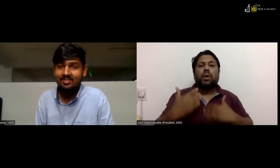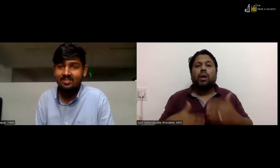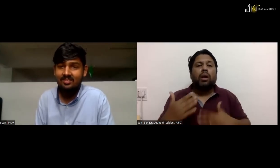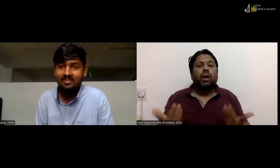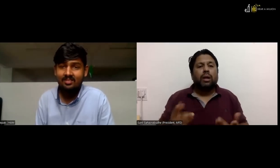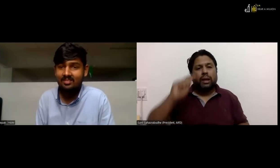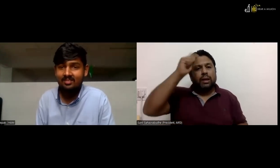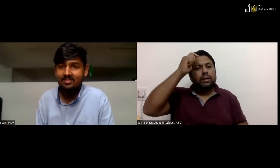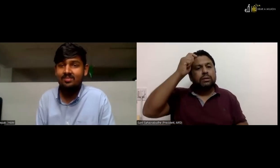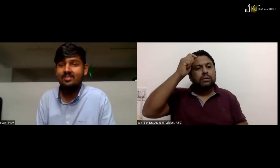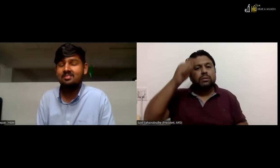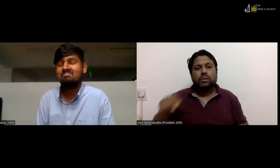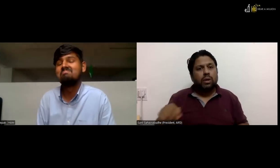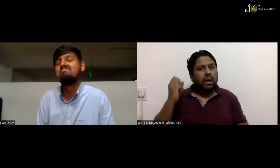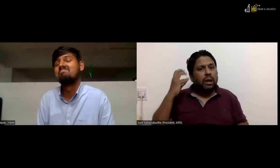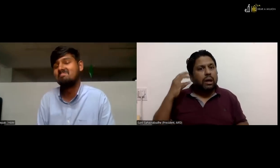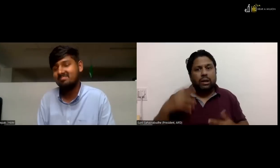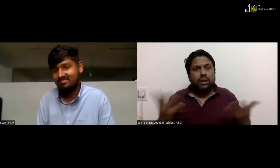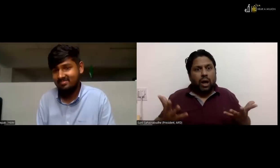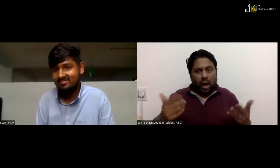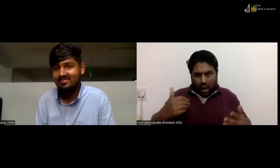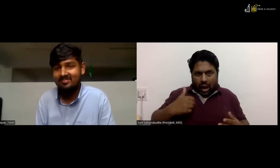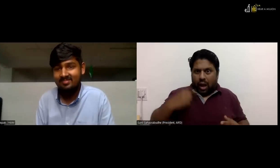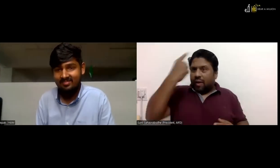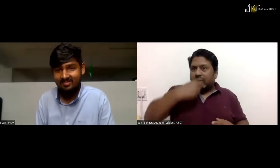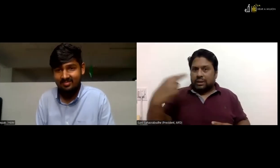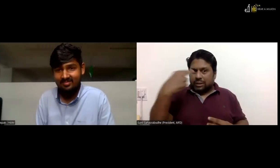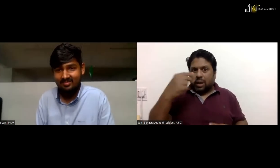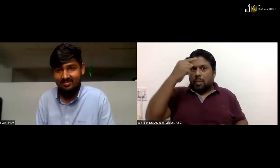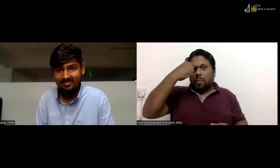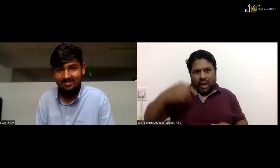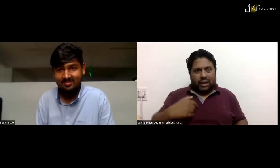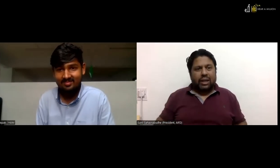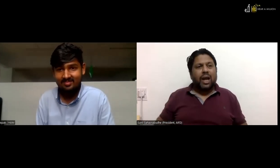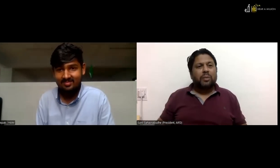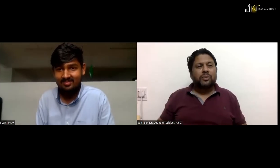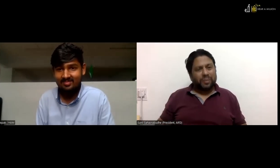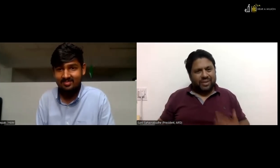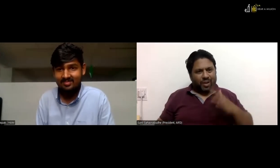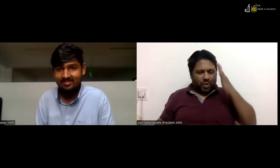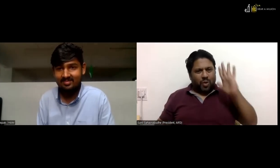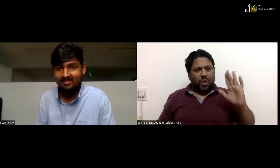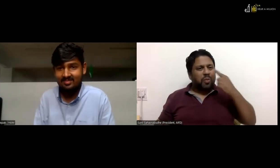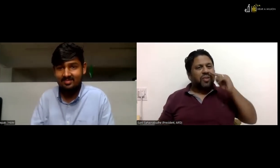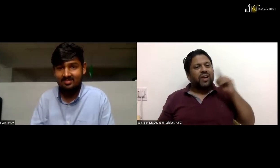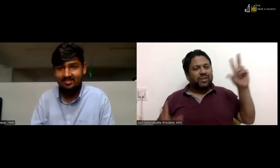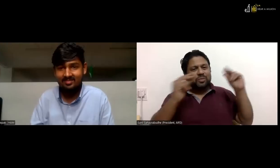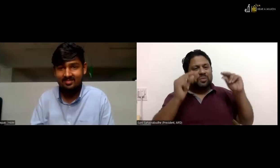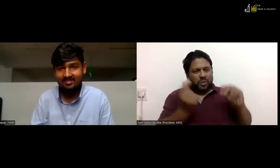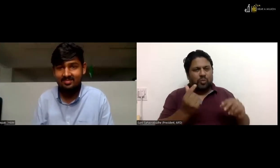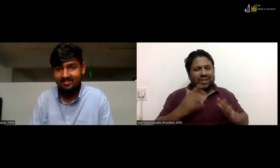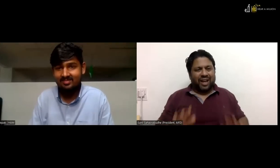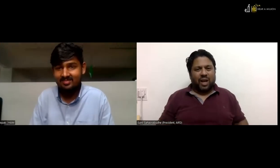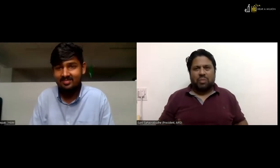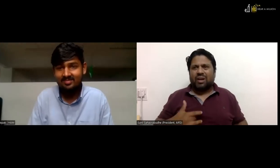foreign country, they won't use Marathi on the day-to-day purpose. So because we are just using English,